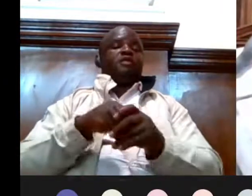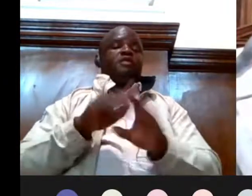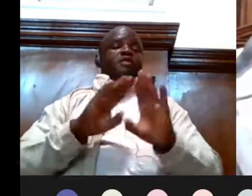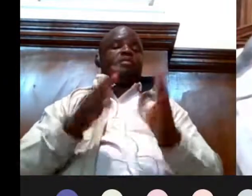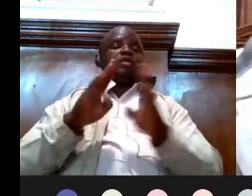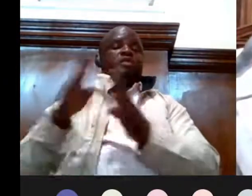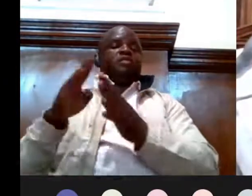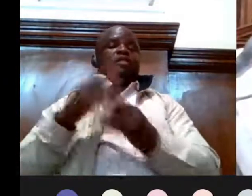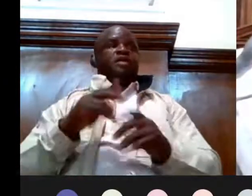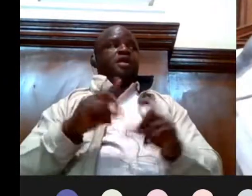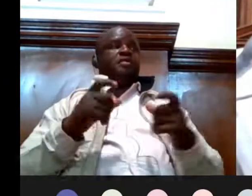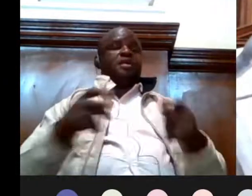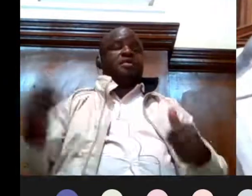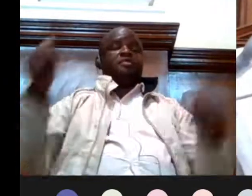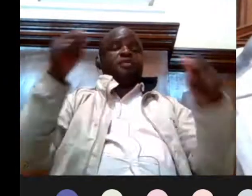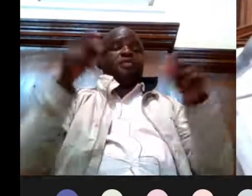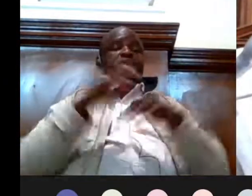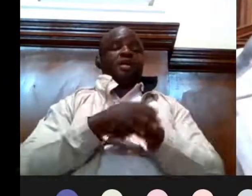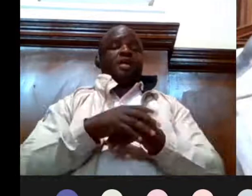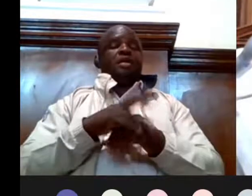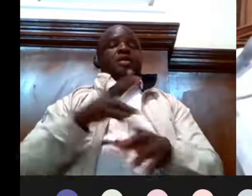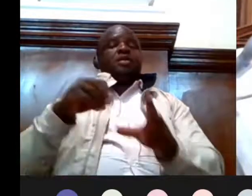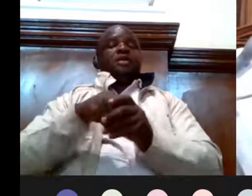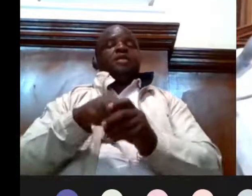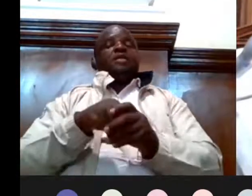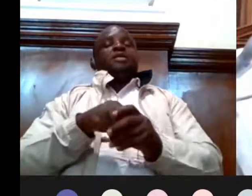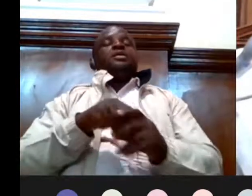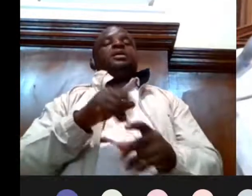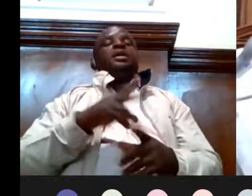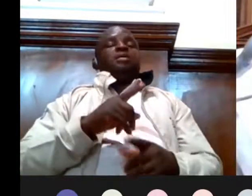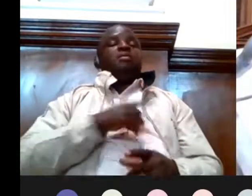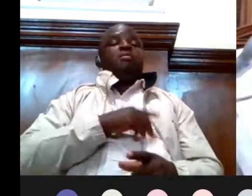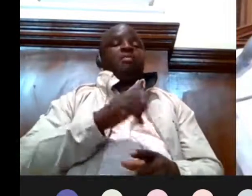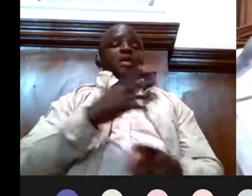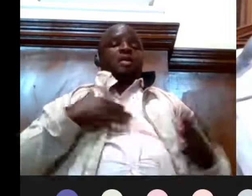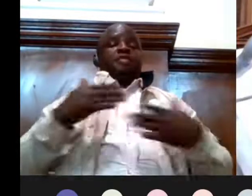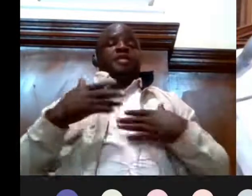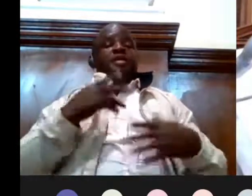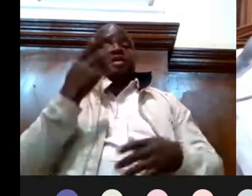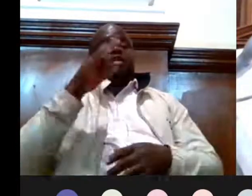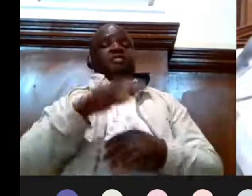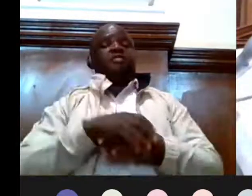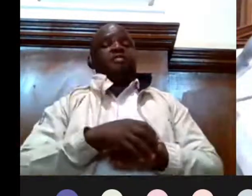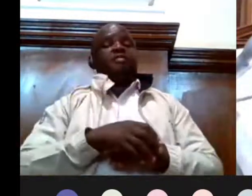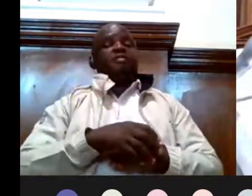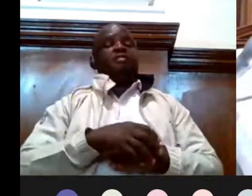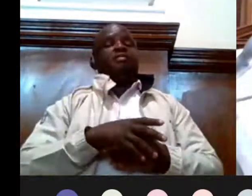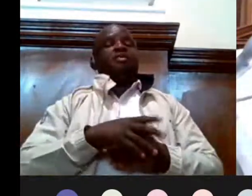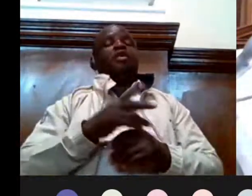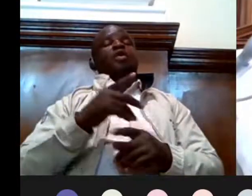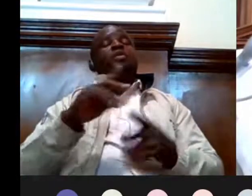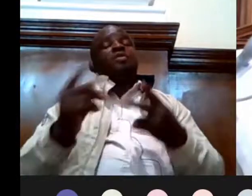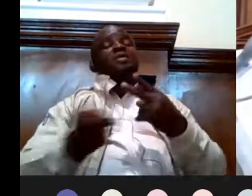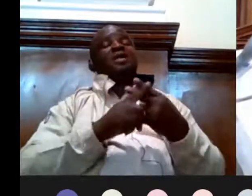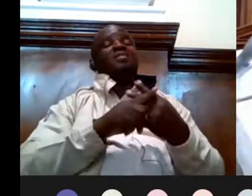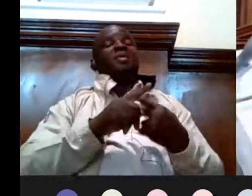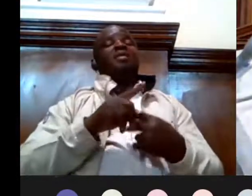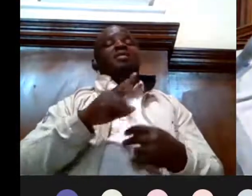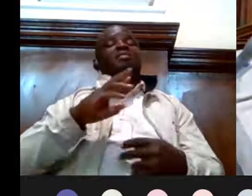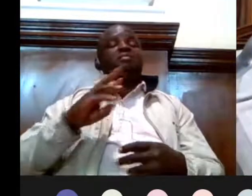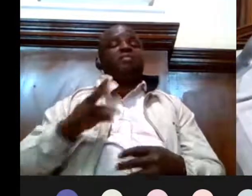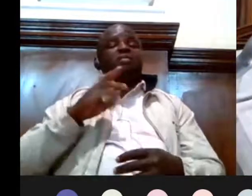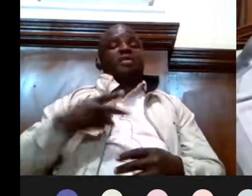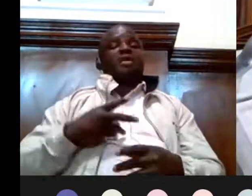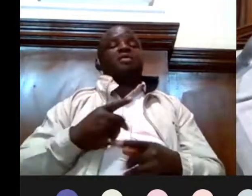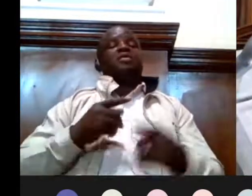big companies, being appointed as administrators in government. U'otla Musadi, u'otla